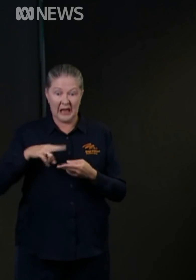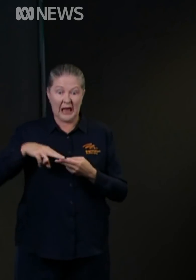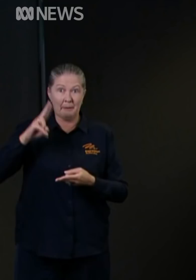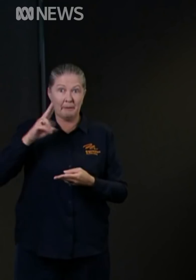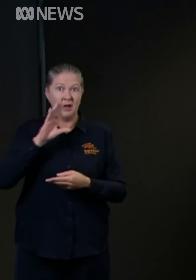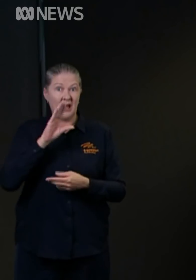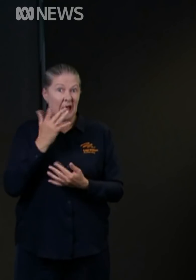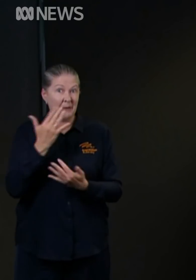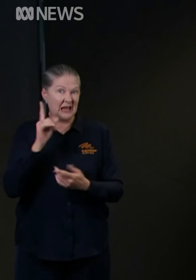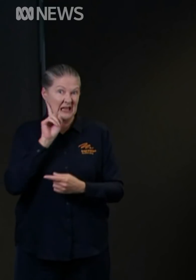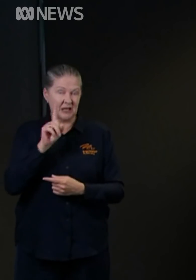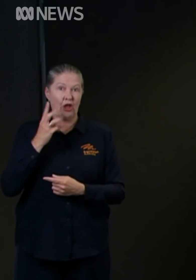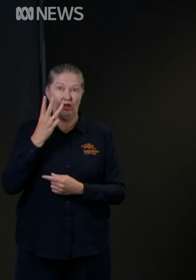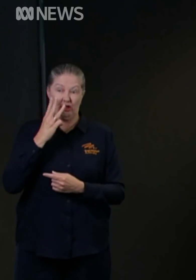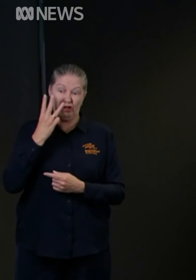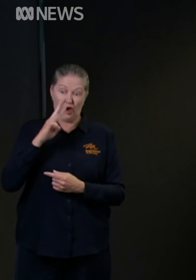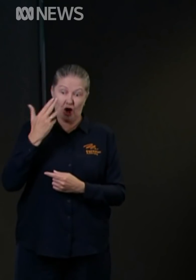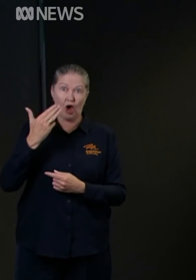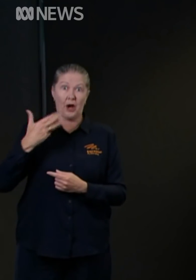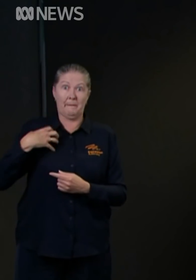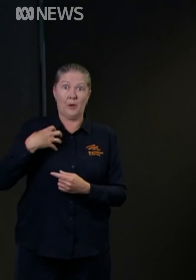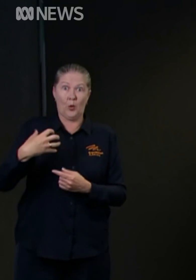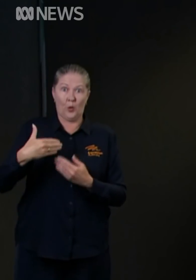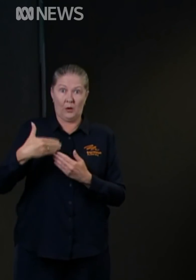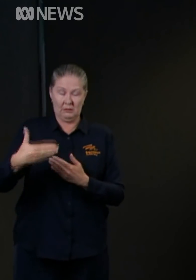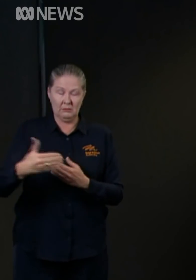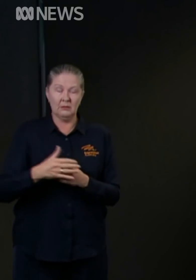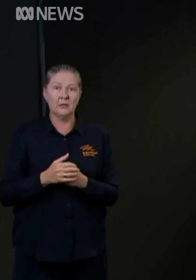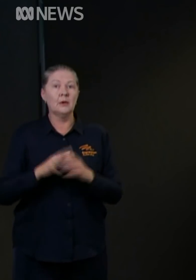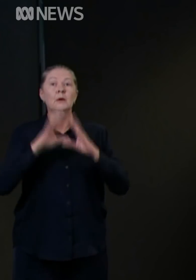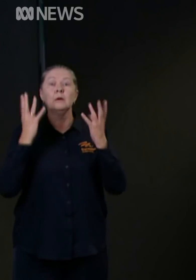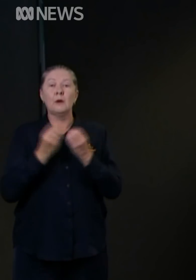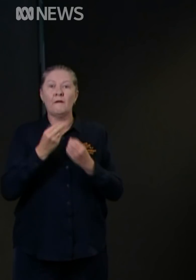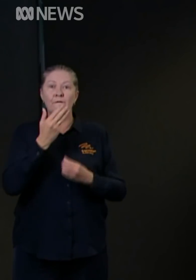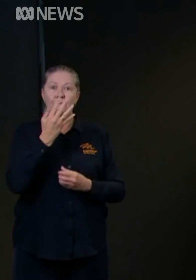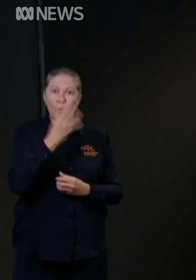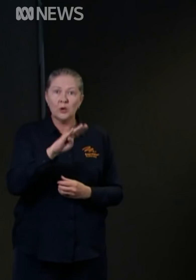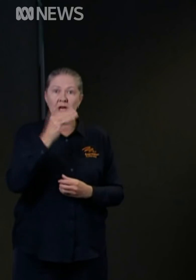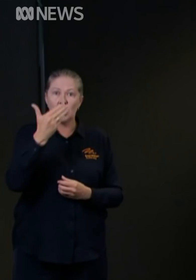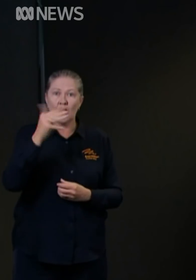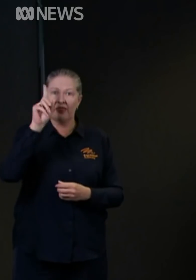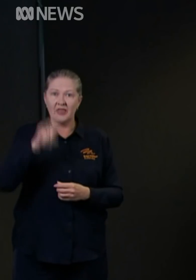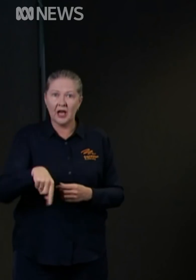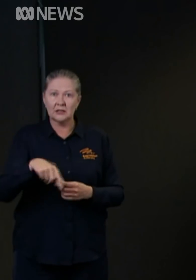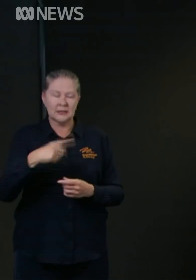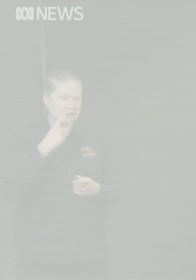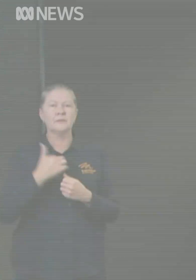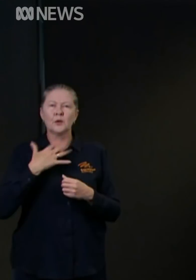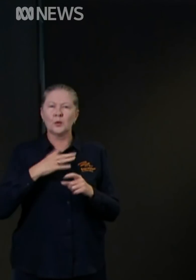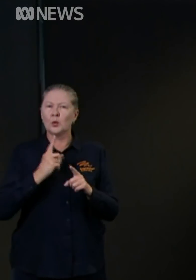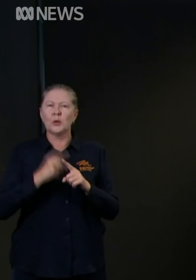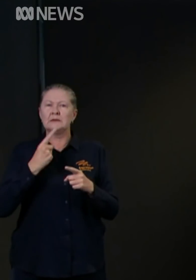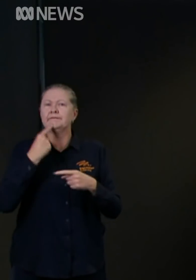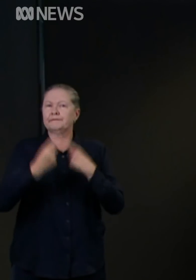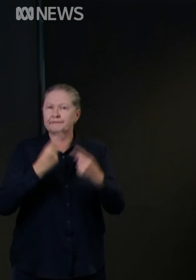39 yesterday. There have been more than 49,000 tests that have been conducted to date. I'm